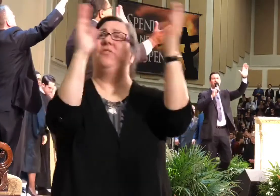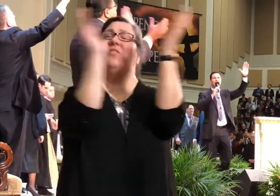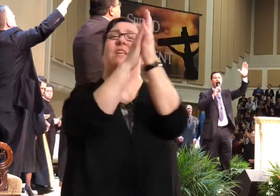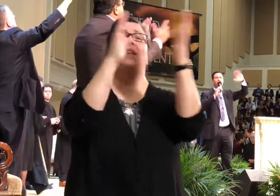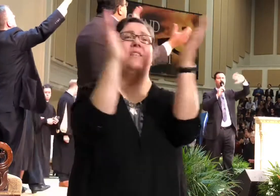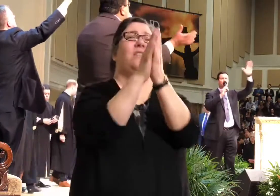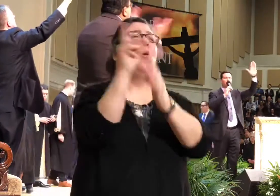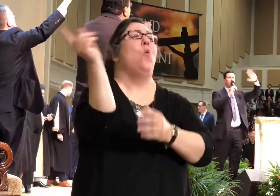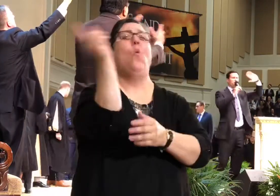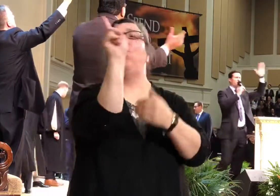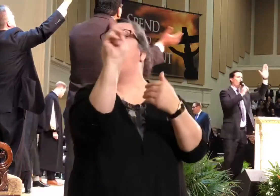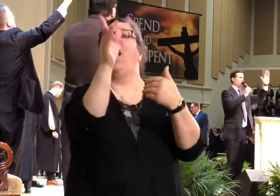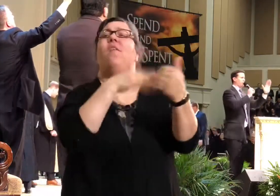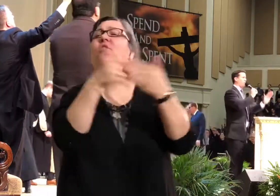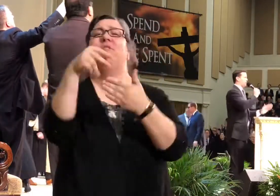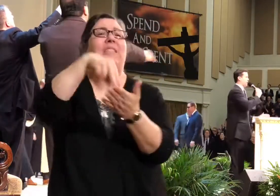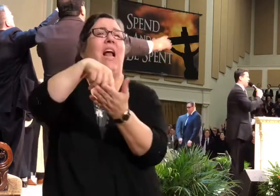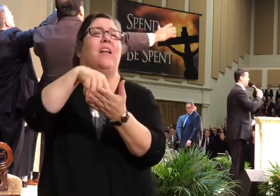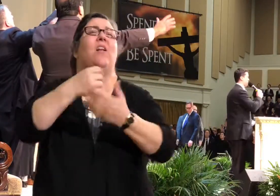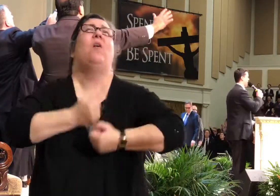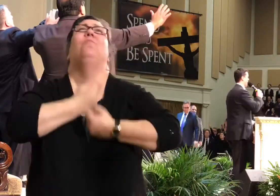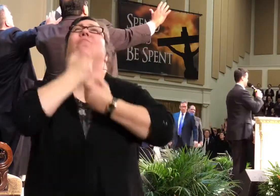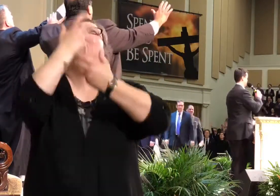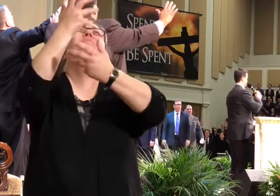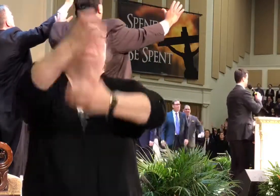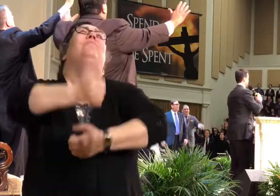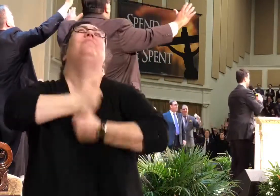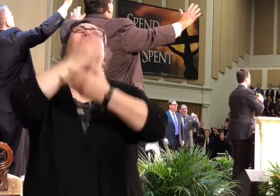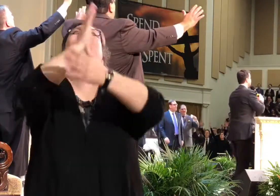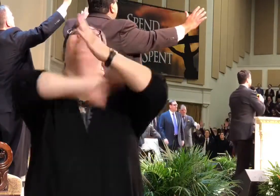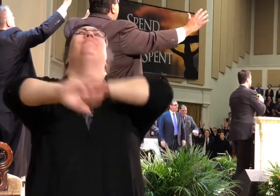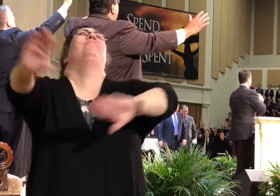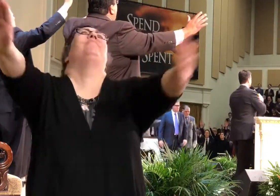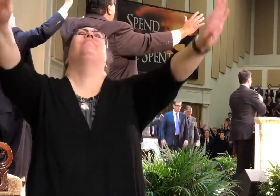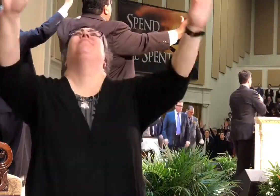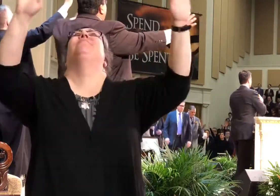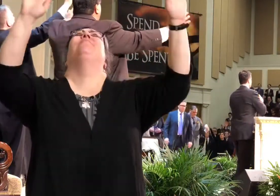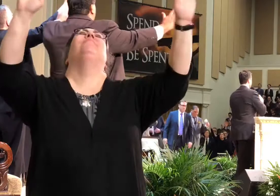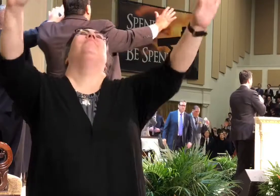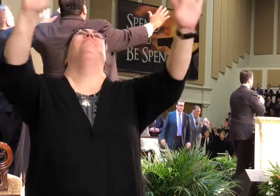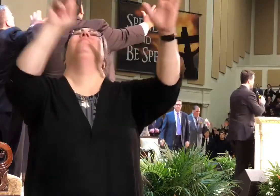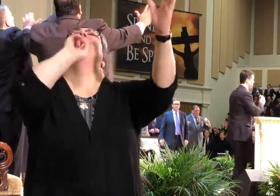Right where you're at, I want you to lift your voice. I want you to lift your hands.